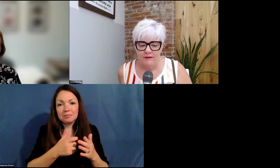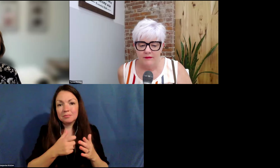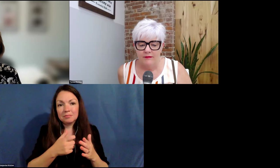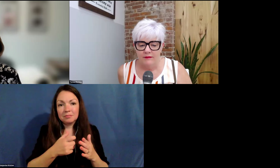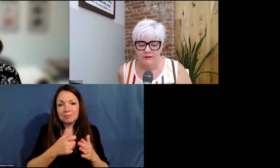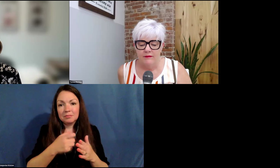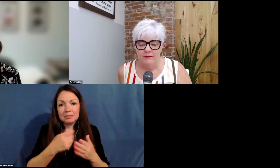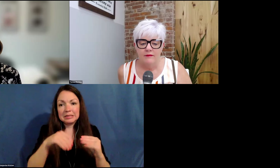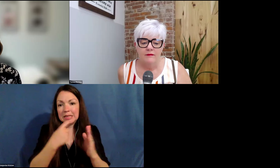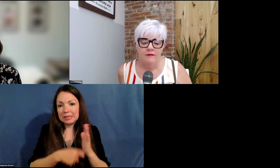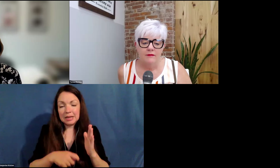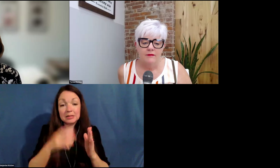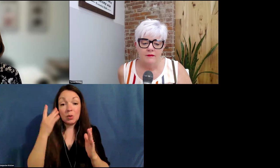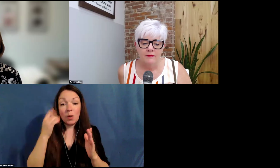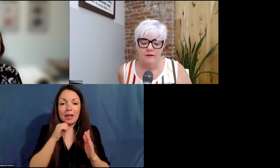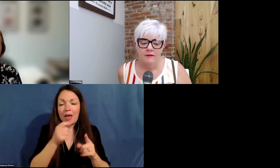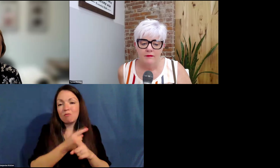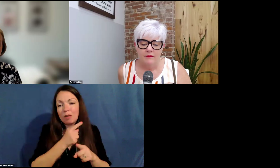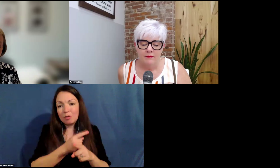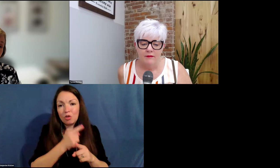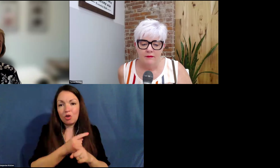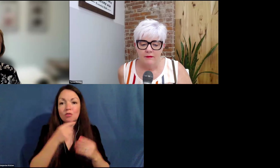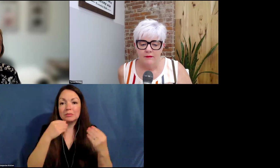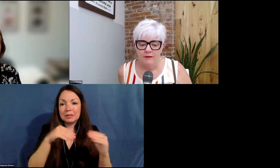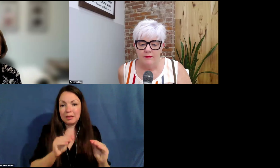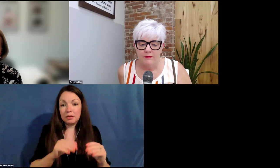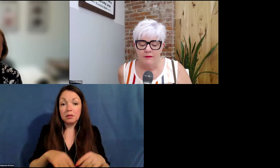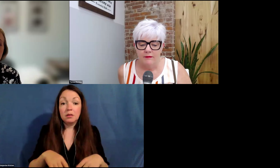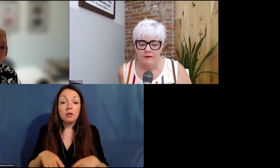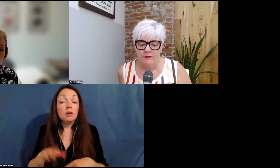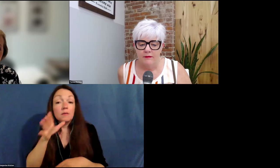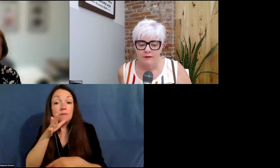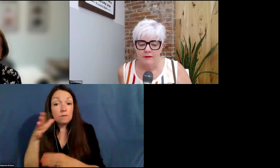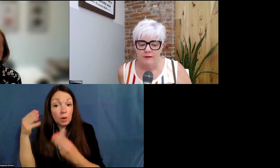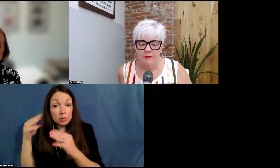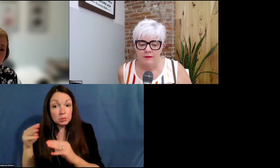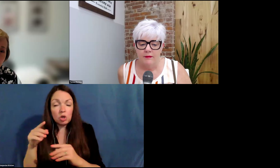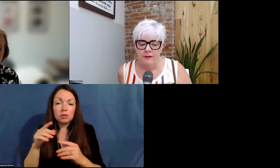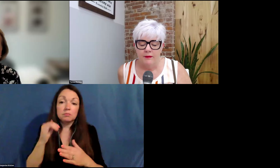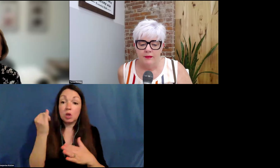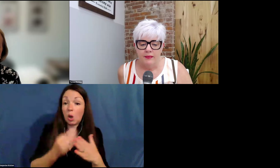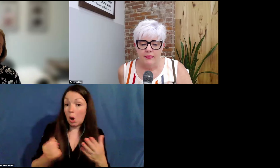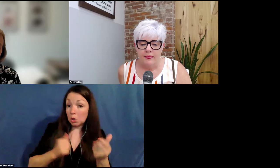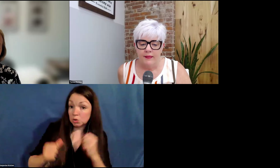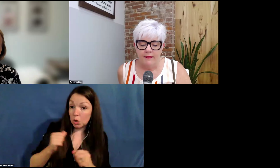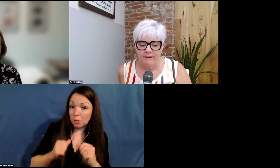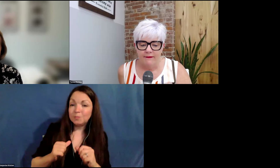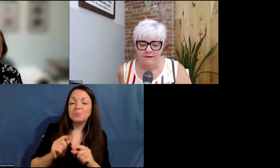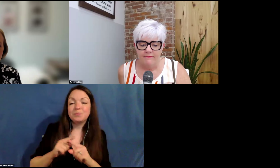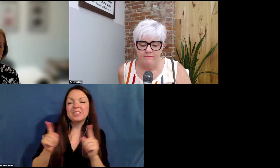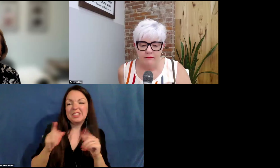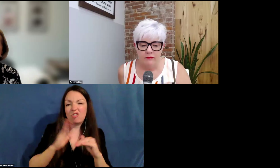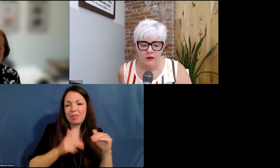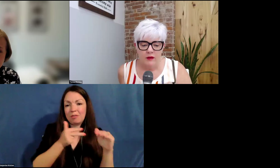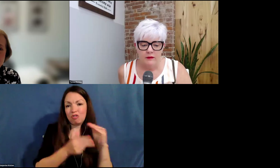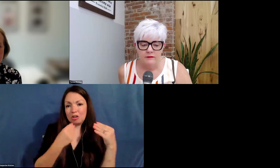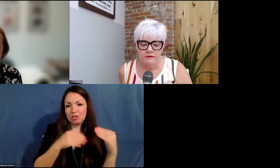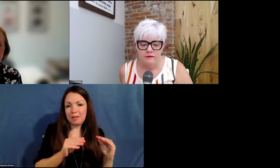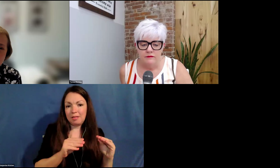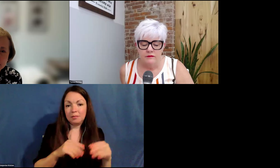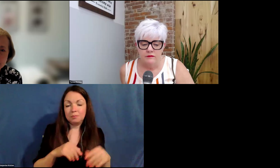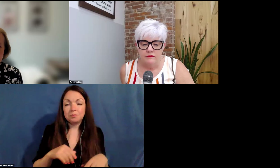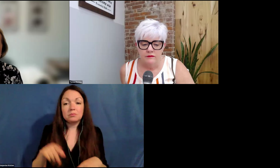selling it. So it's distinct from I'm going to a farmer's market, I'm going to an art show, and every week, this is